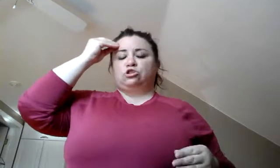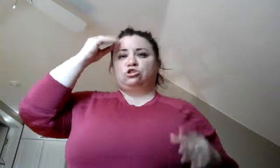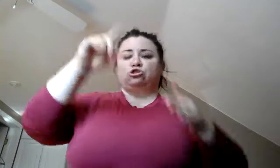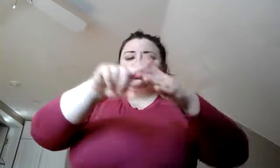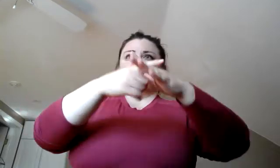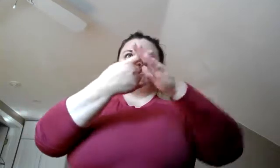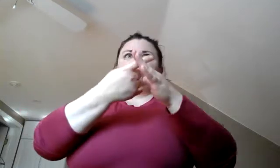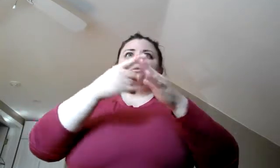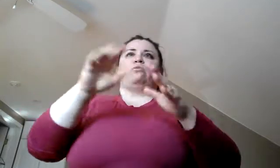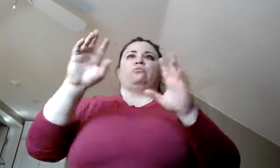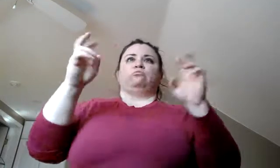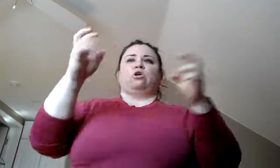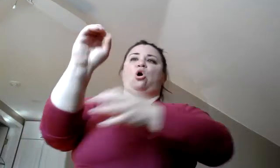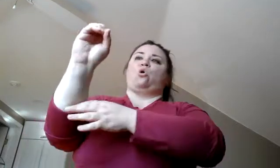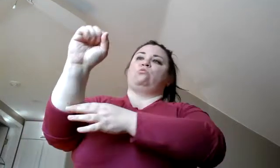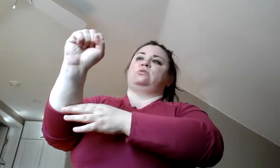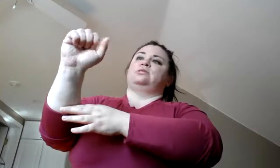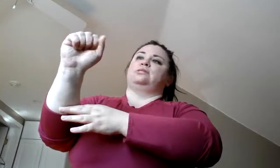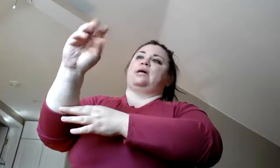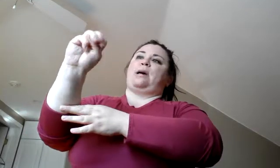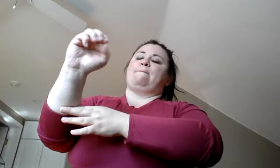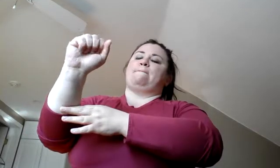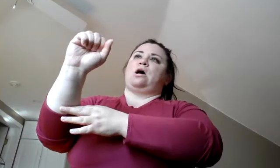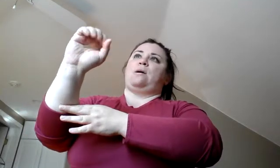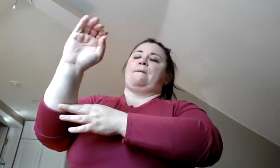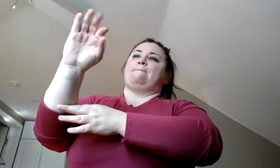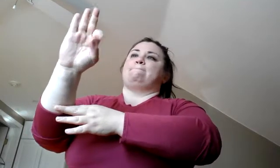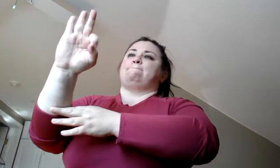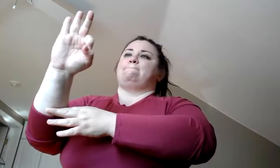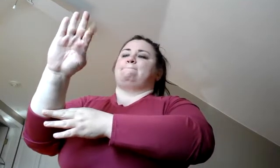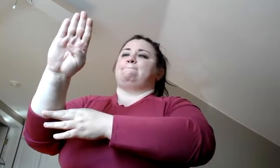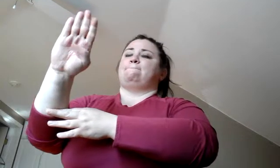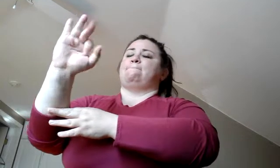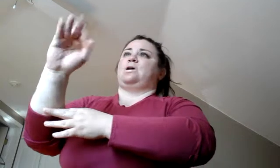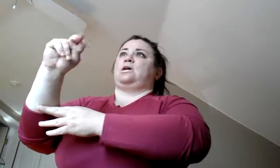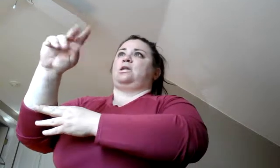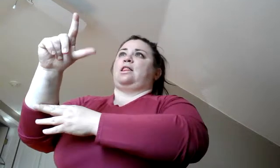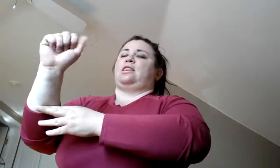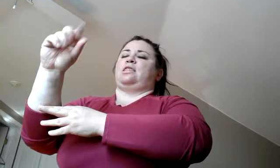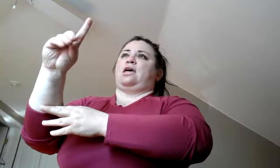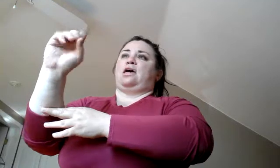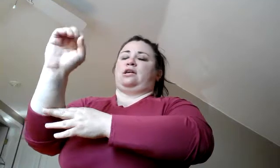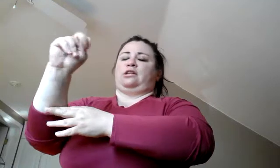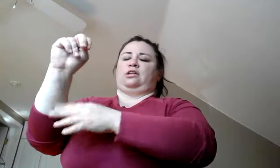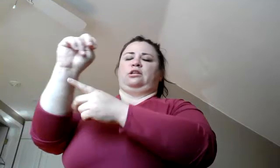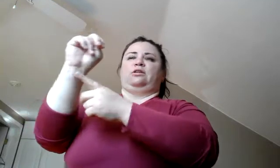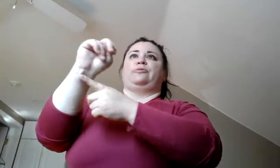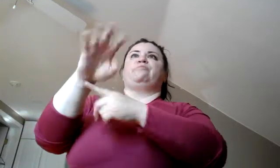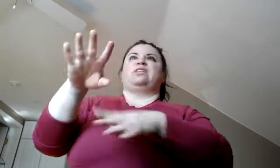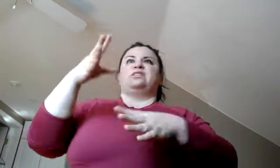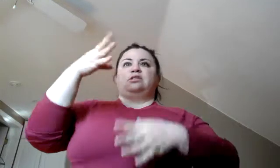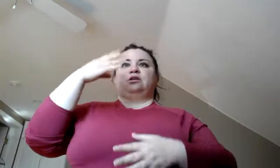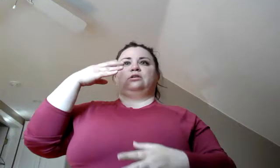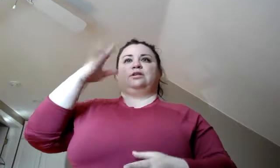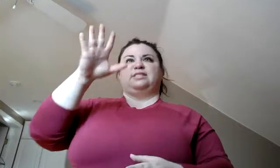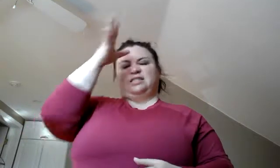Osama bin Laden. He is a son of a billionaire tycoon from Saudi Arabia, kind of the